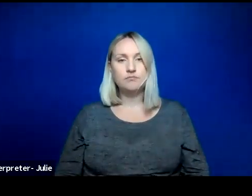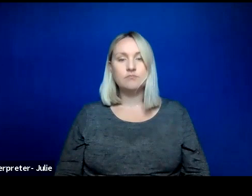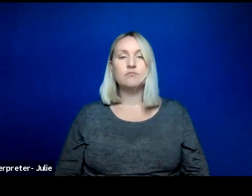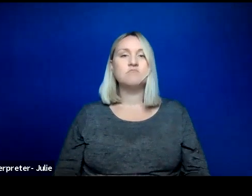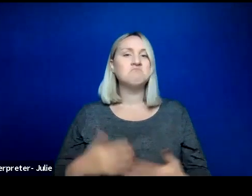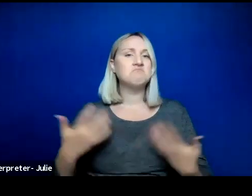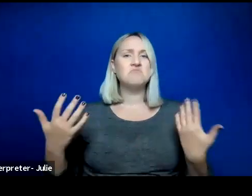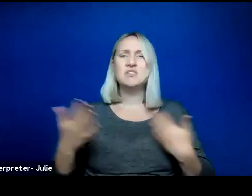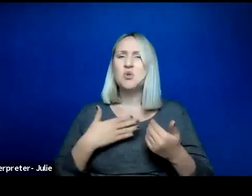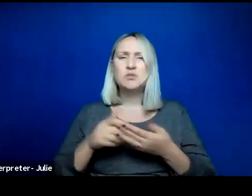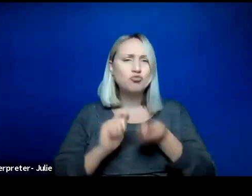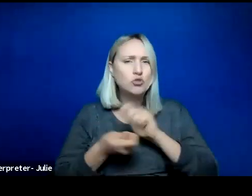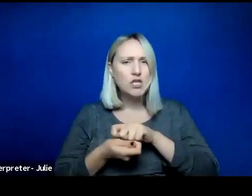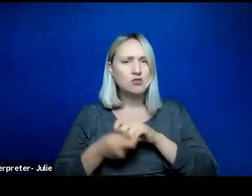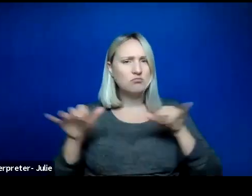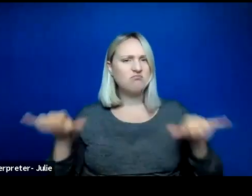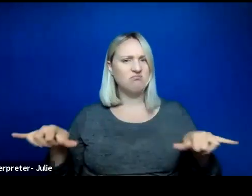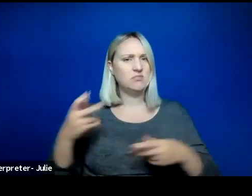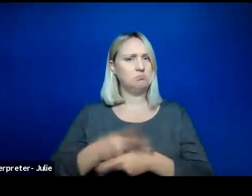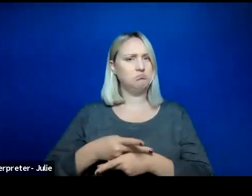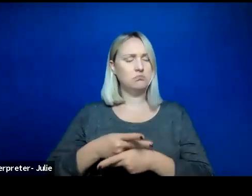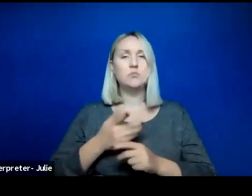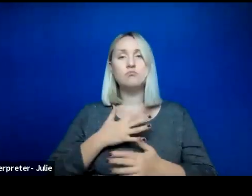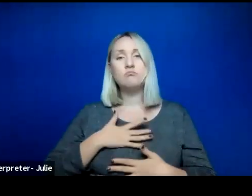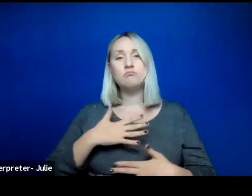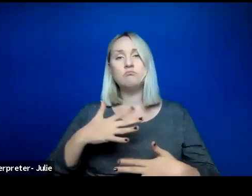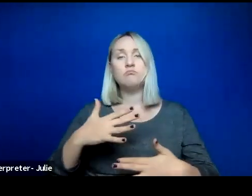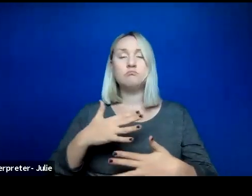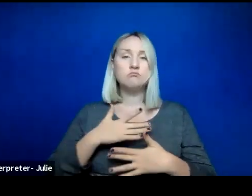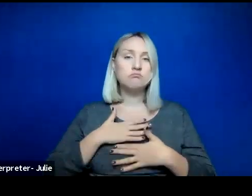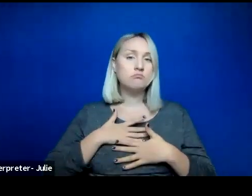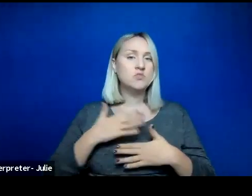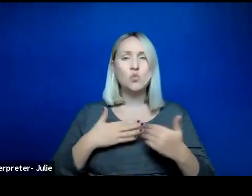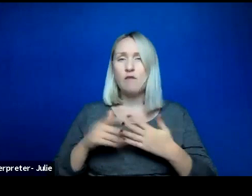changing anything, without changing the pace of your breath,